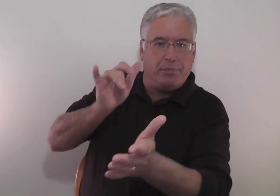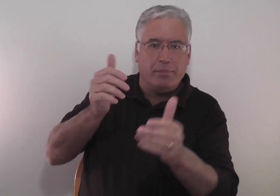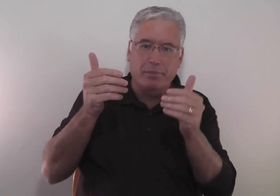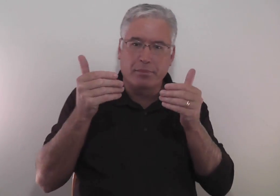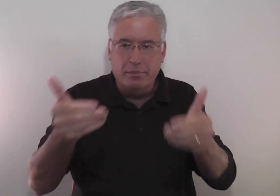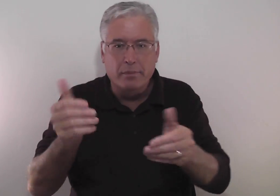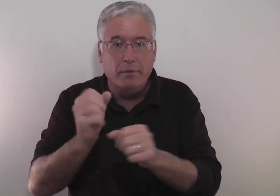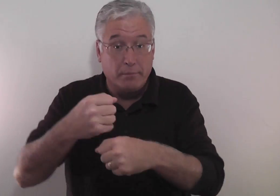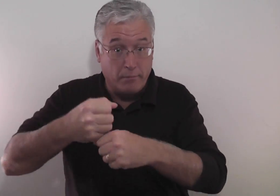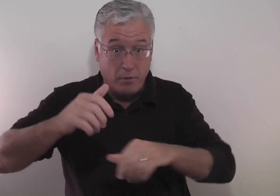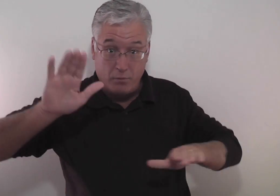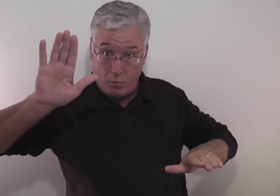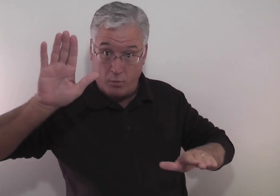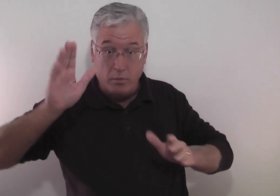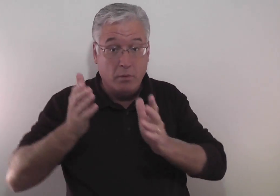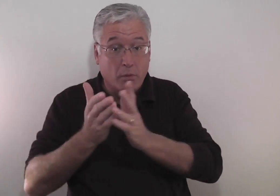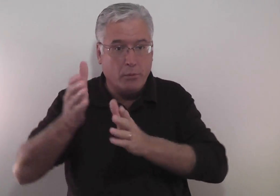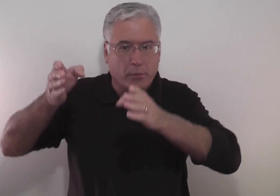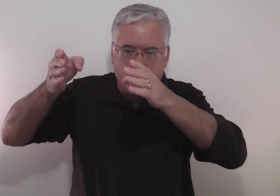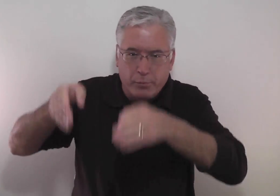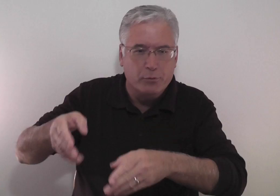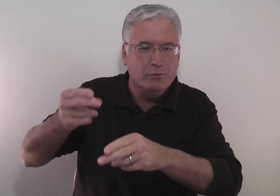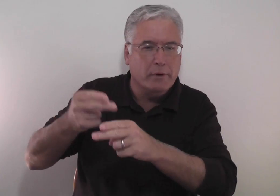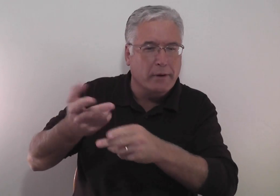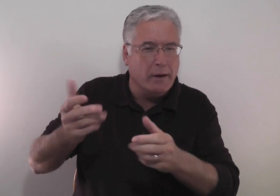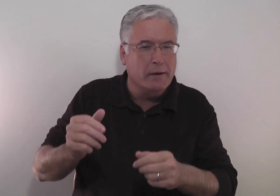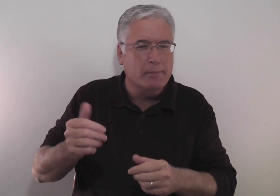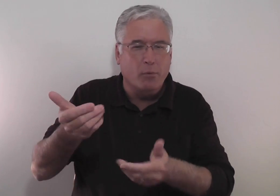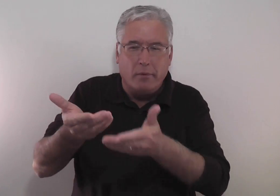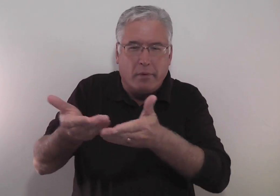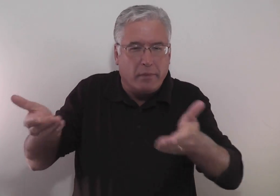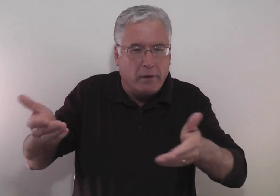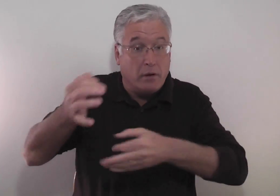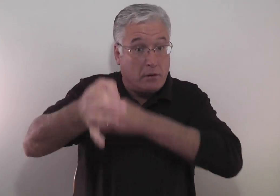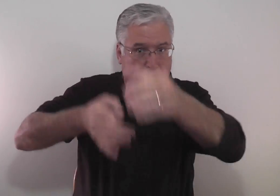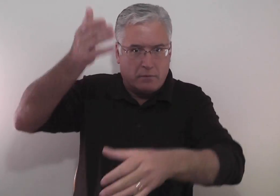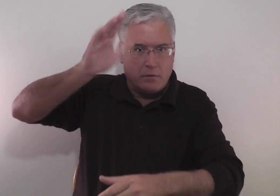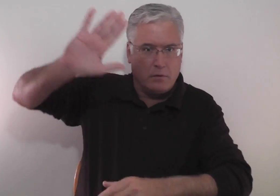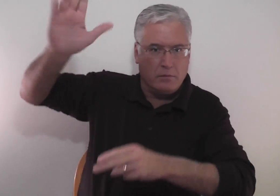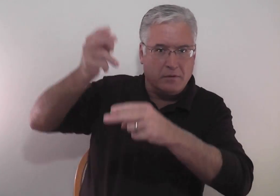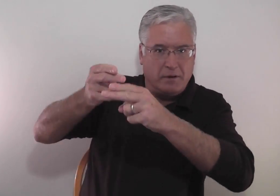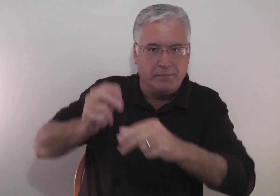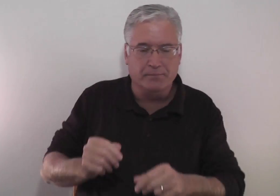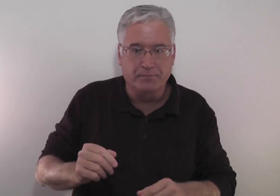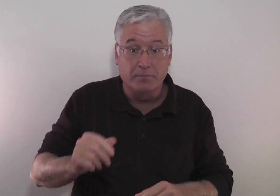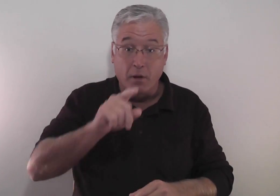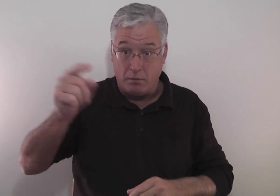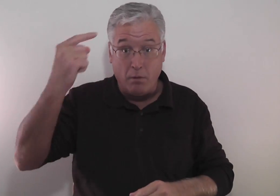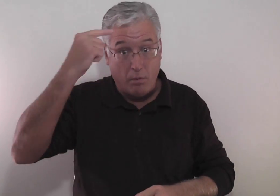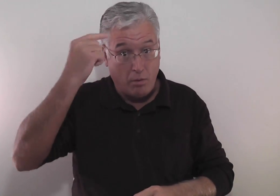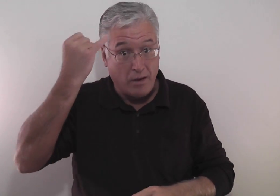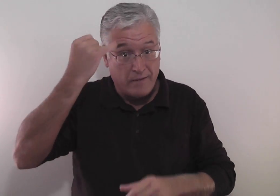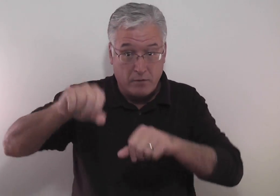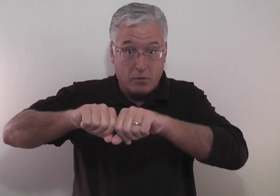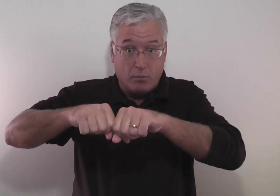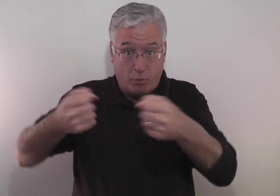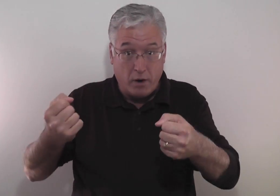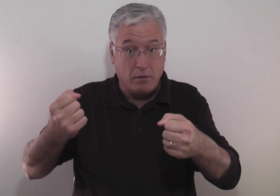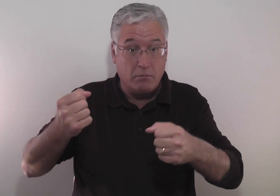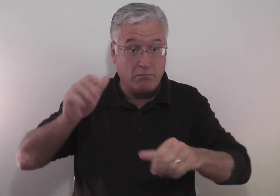okay, I can go ahead and do this. And they took advantage of when they took oaths and they made vows by other things, of other names, but not in God's name. And they thought, oh, it's